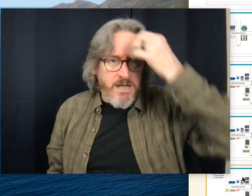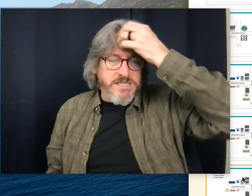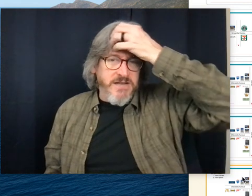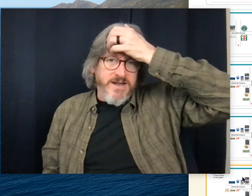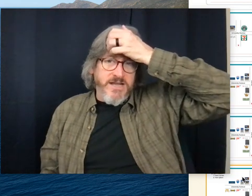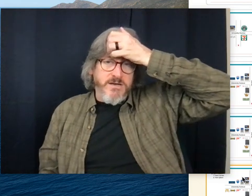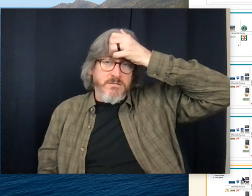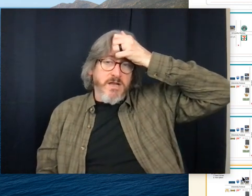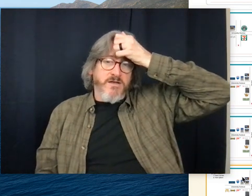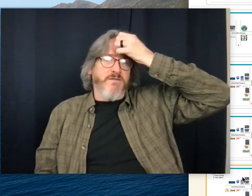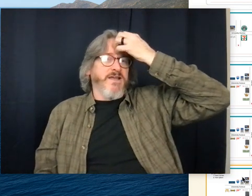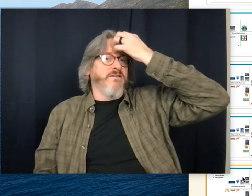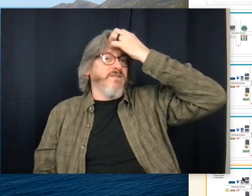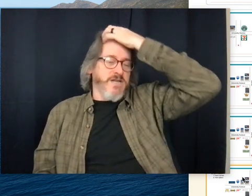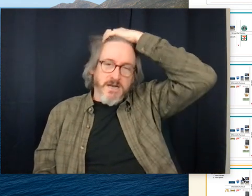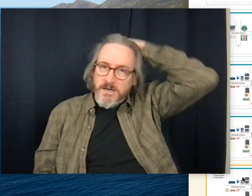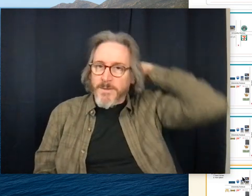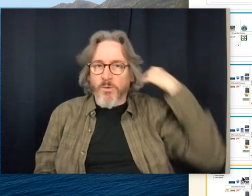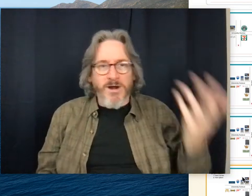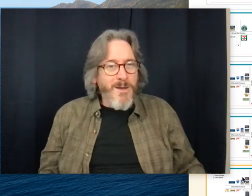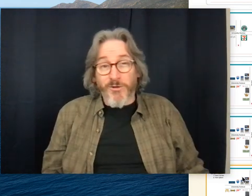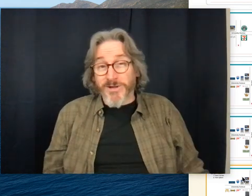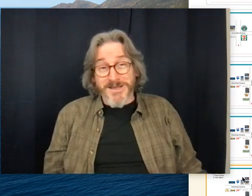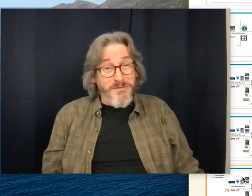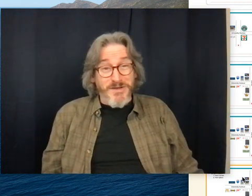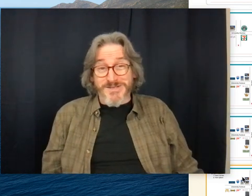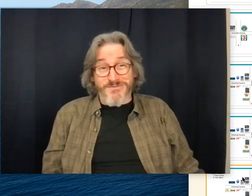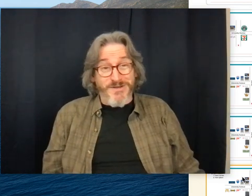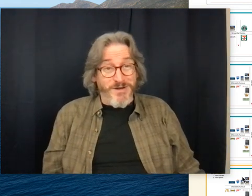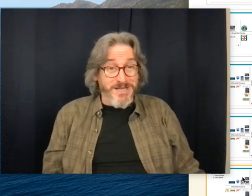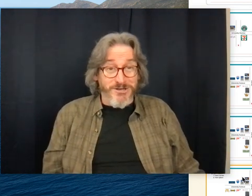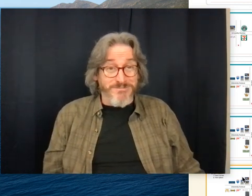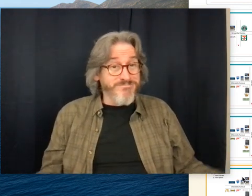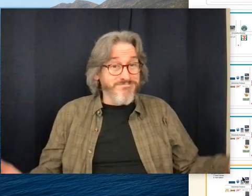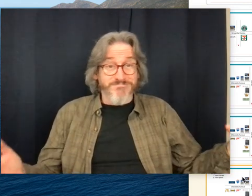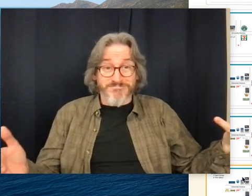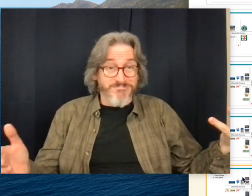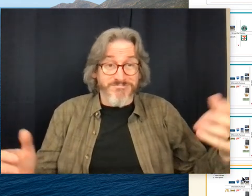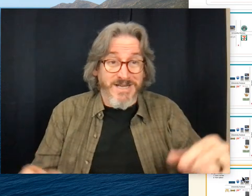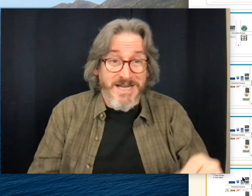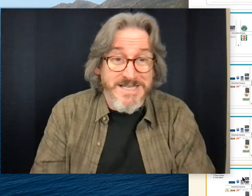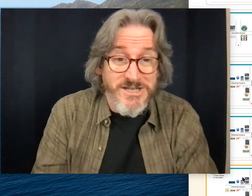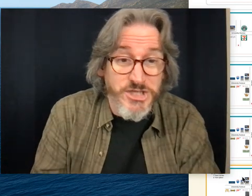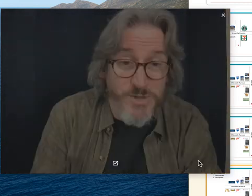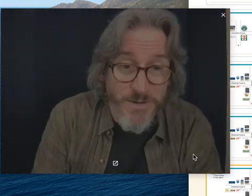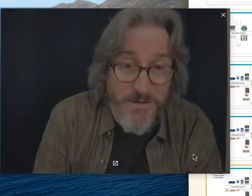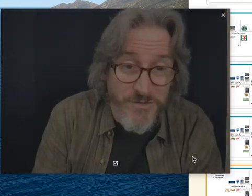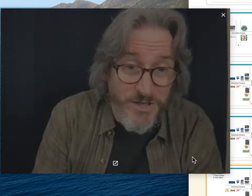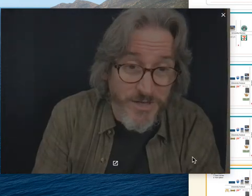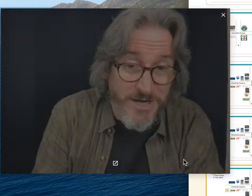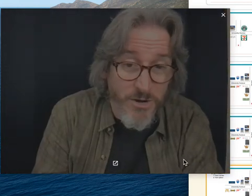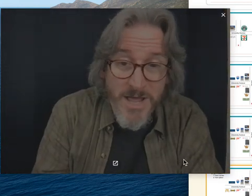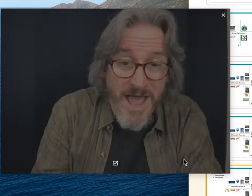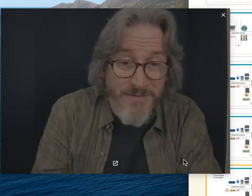I'll see if I can flesh it out a little bit more. But really, the videos are very clear, and it shows you